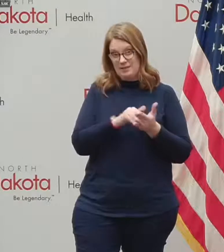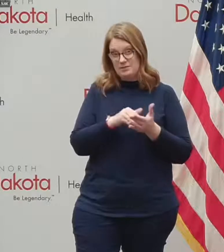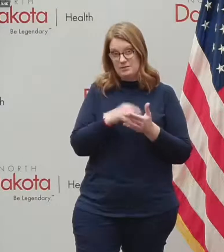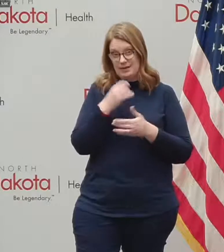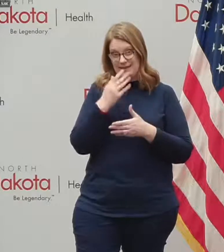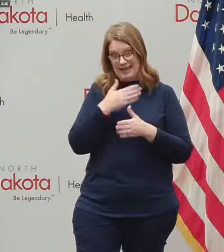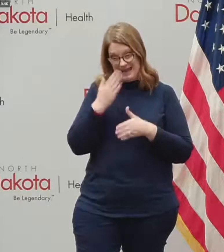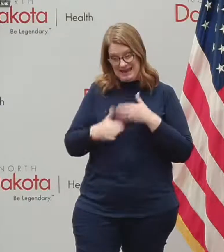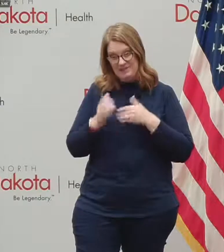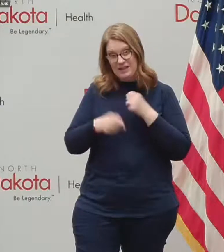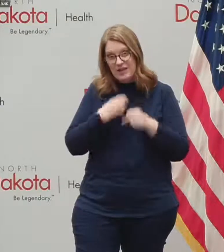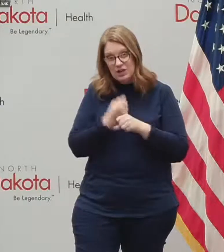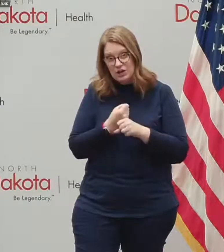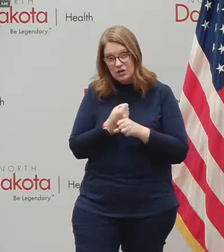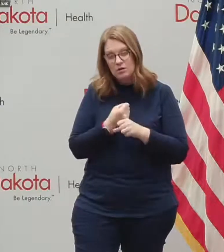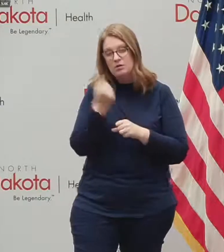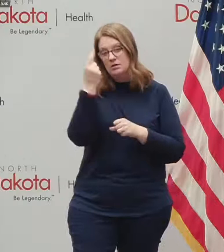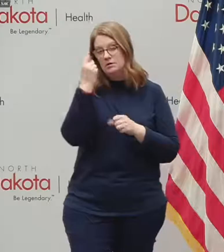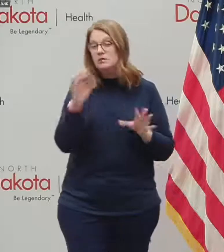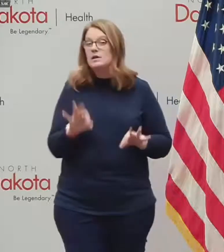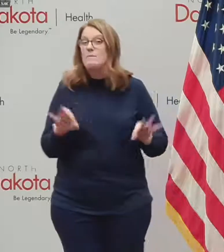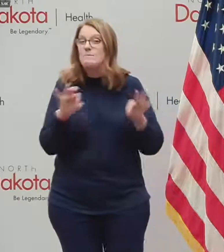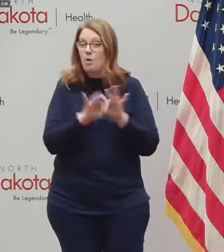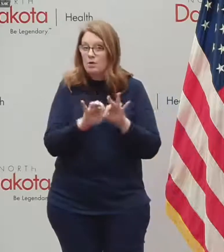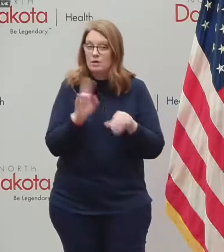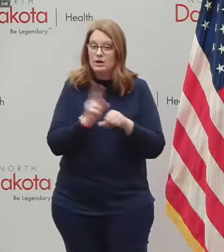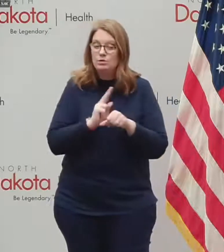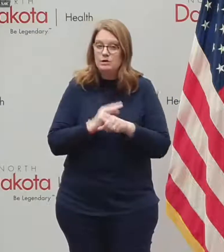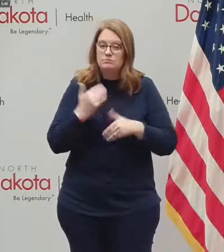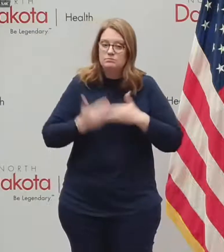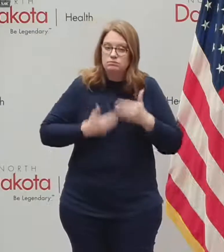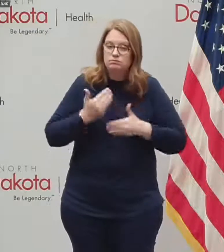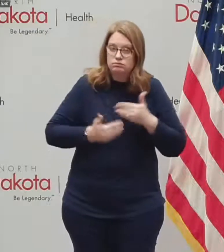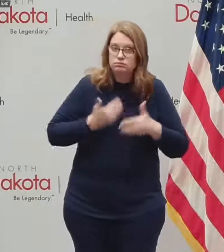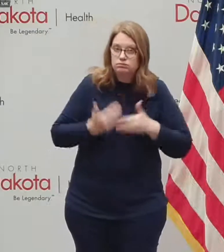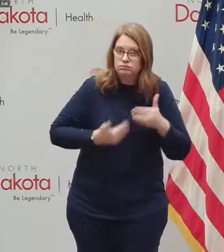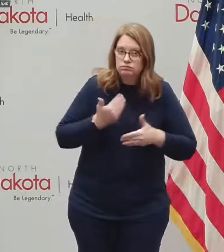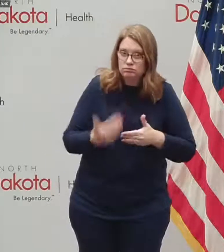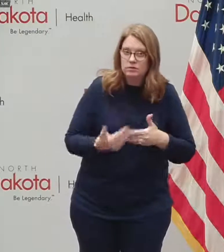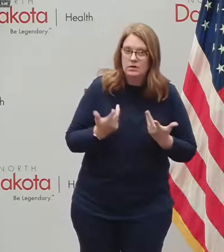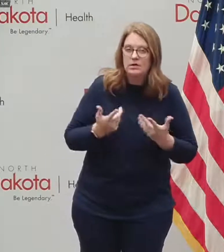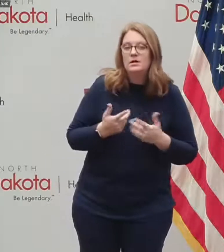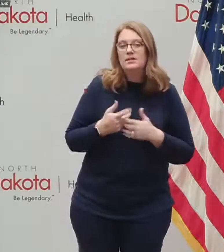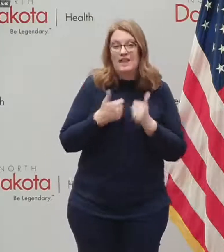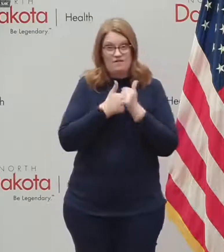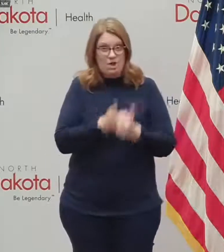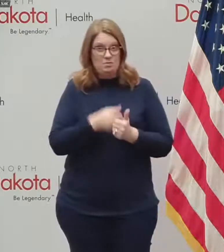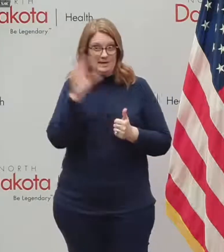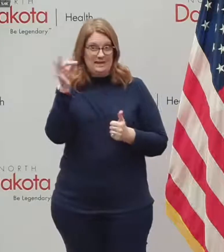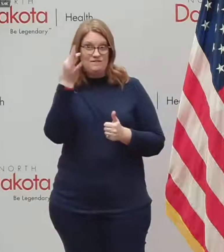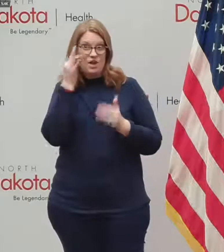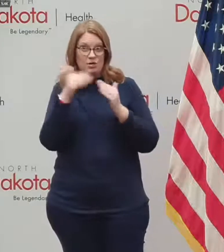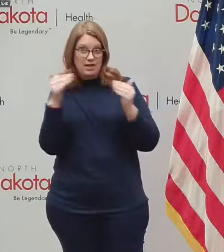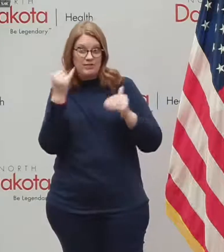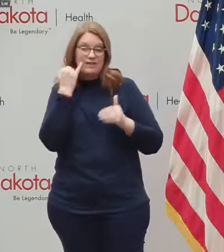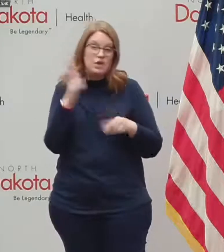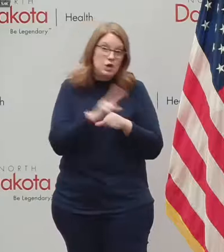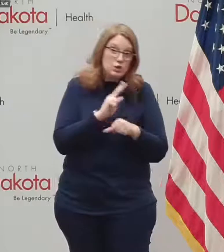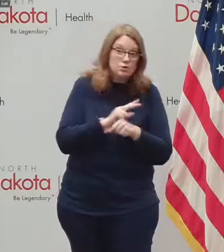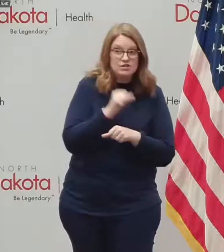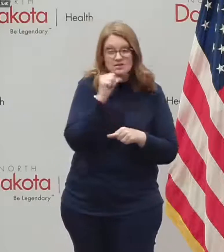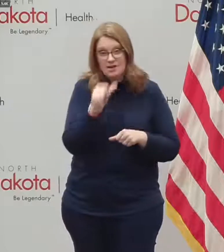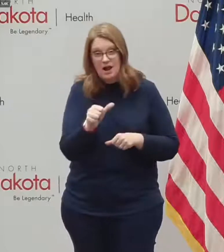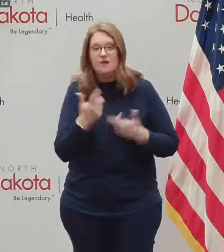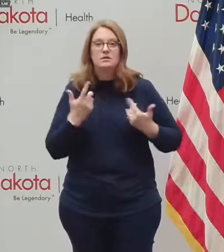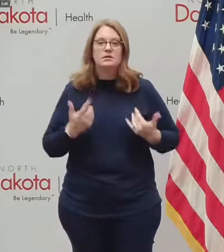It's key that we get going on using these Binax Now because they do track at the federal level whether they're being utilized or not. So again,